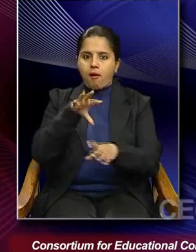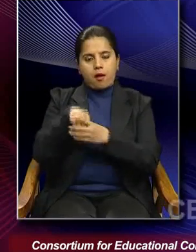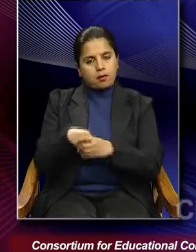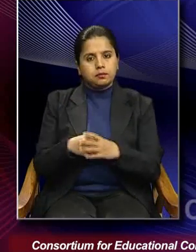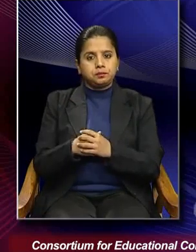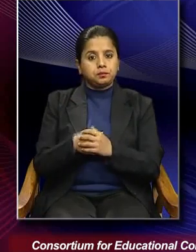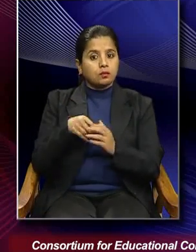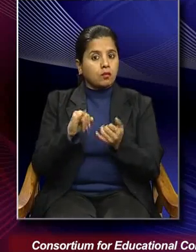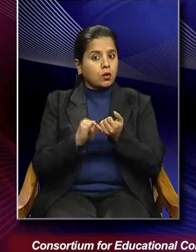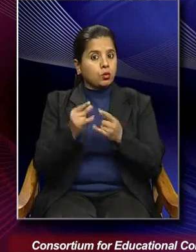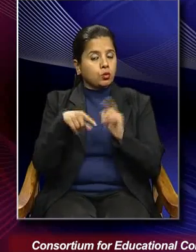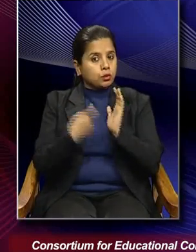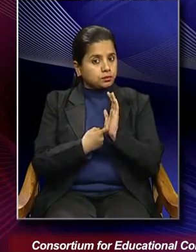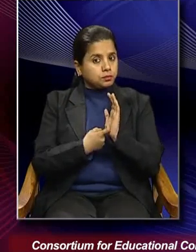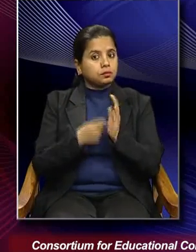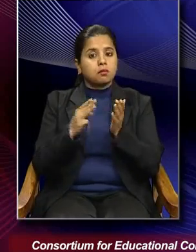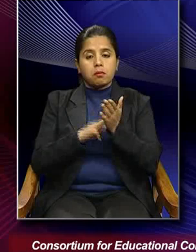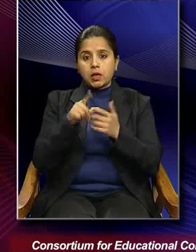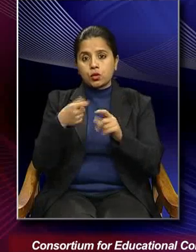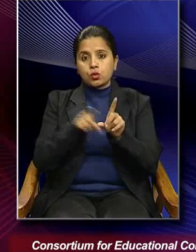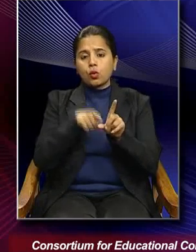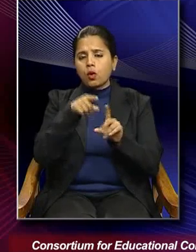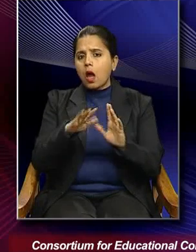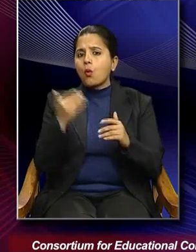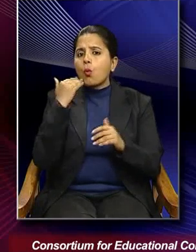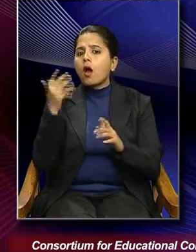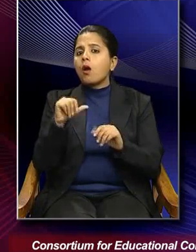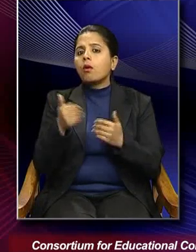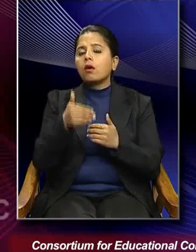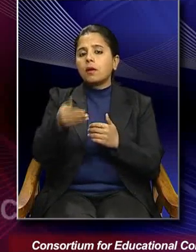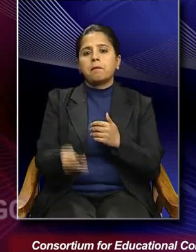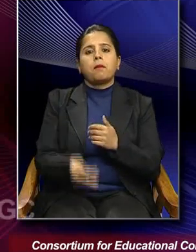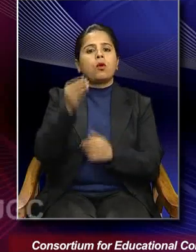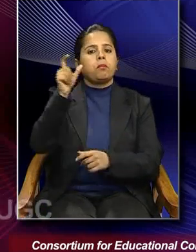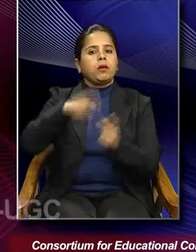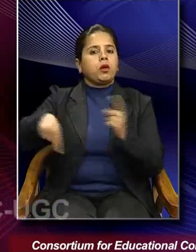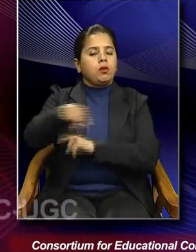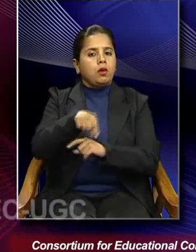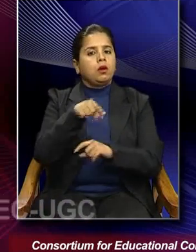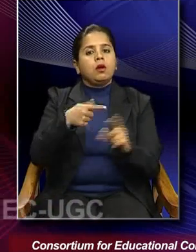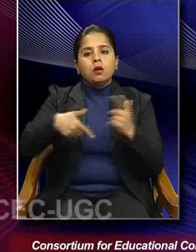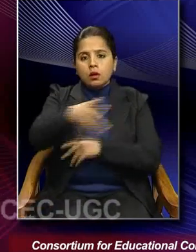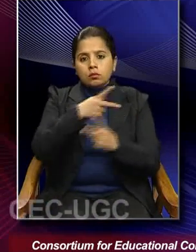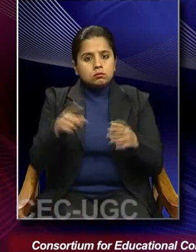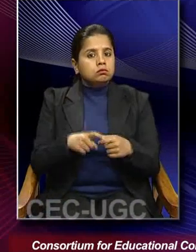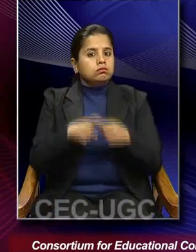So supermajority principle will work when we have more population towards environmental